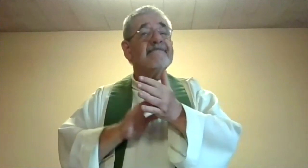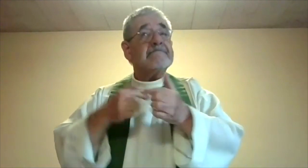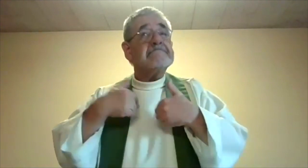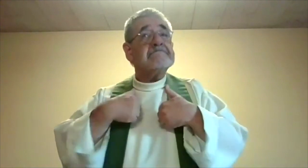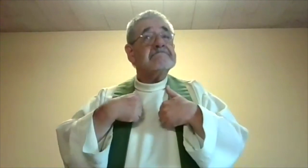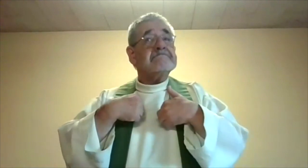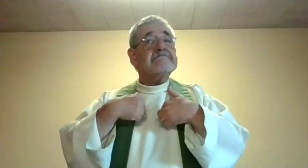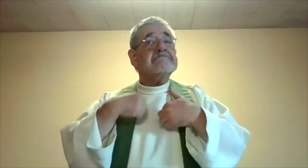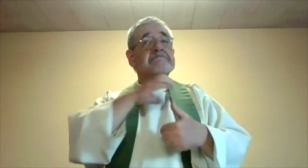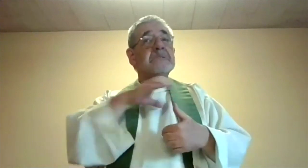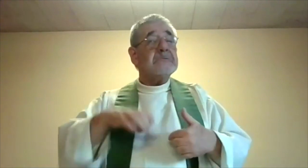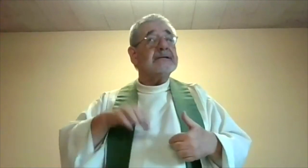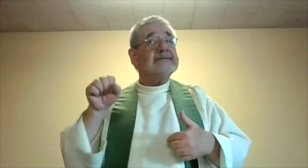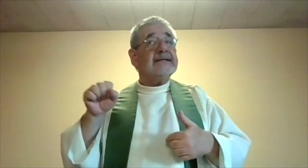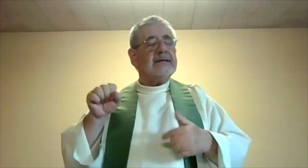Jesus